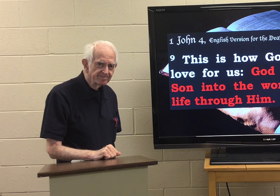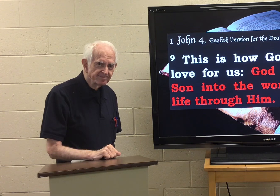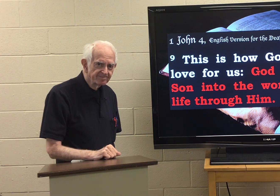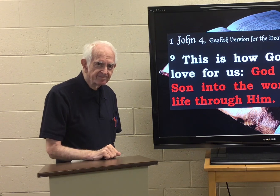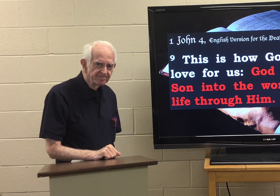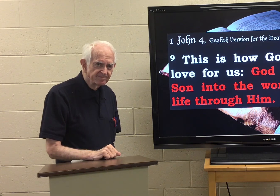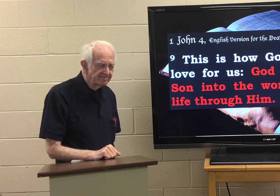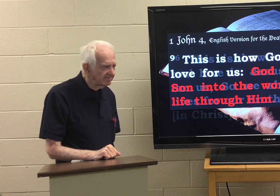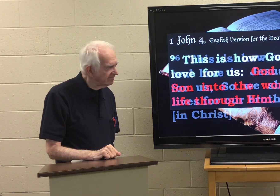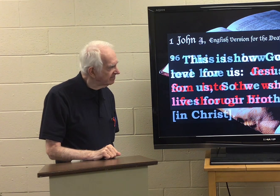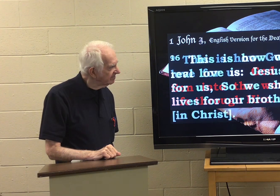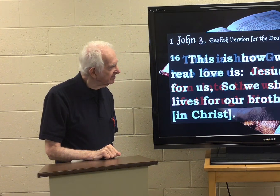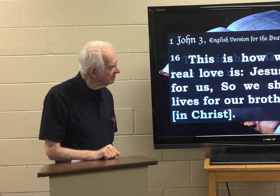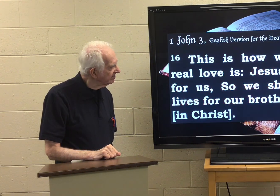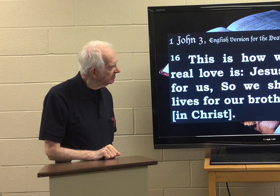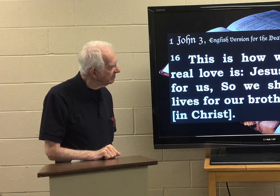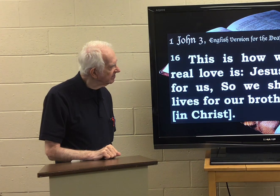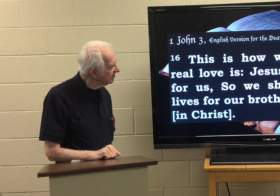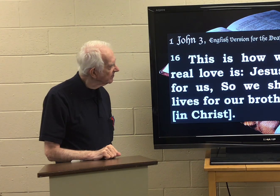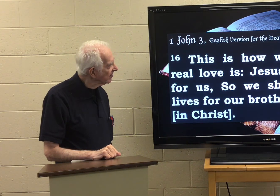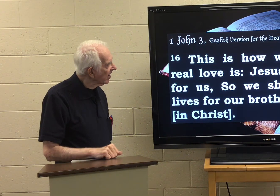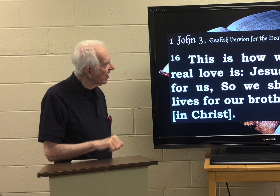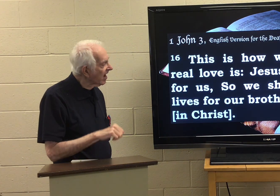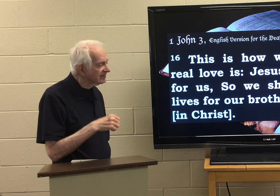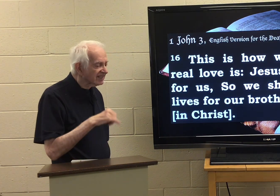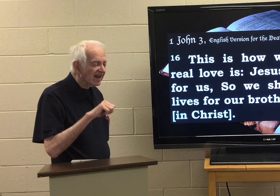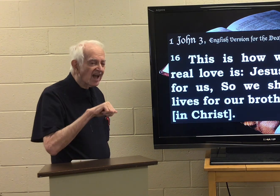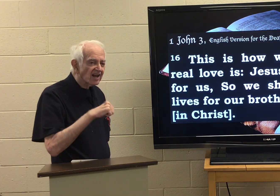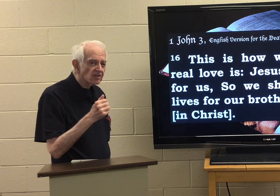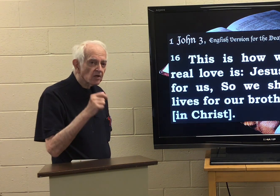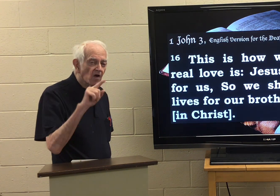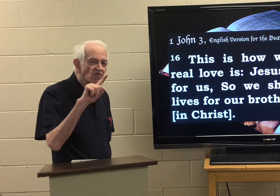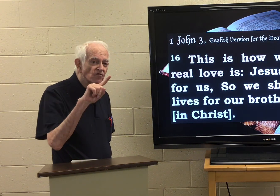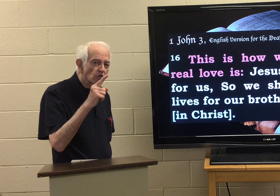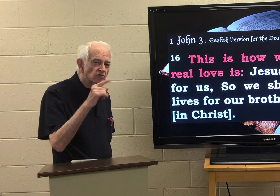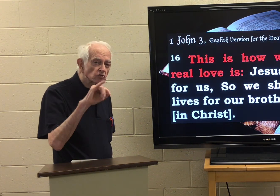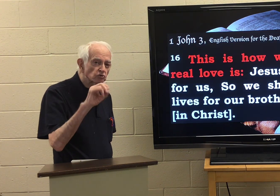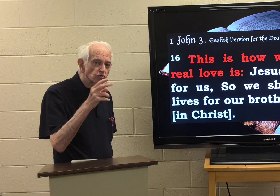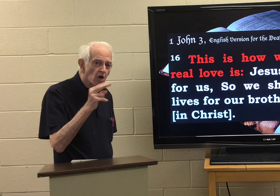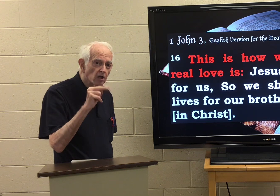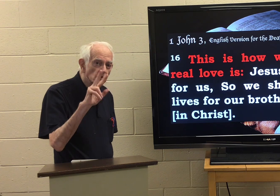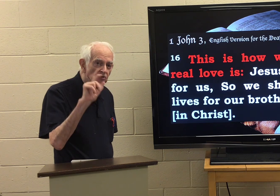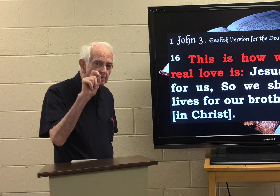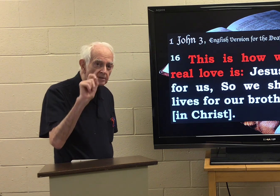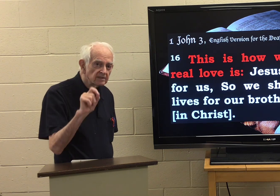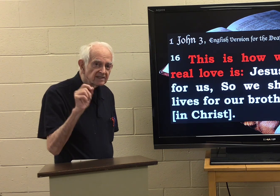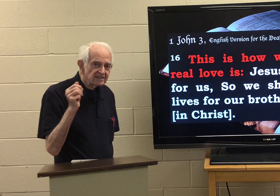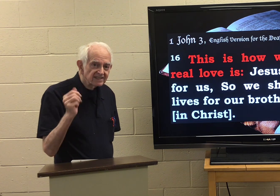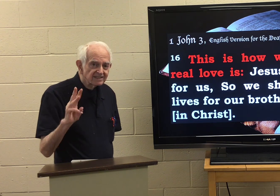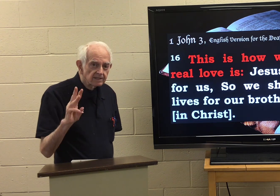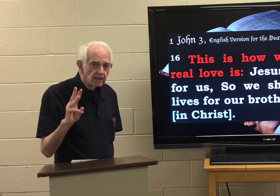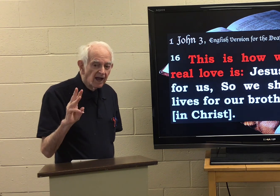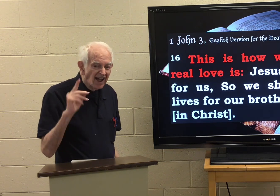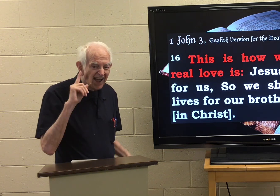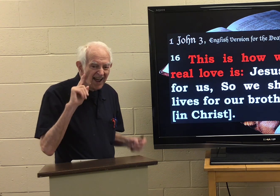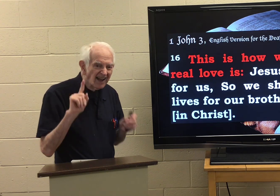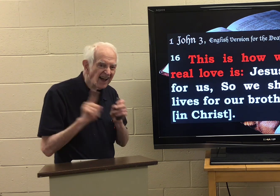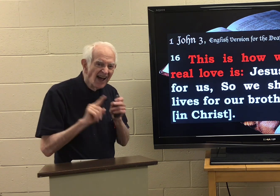Another verse in 1 John 3:16.